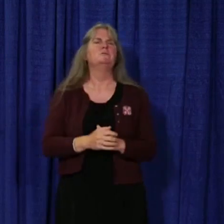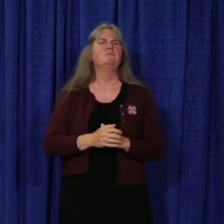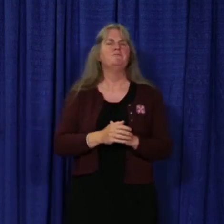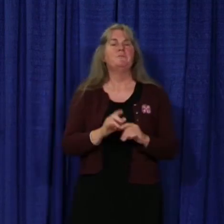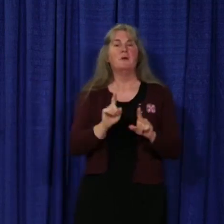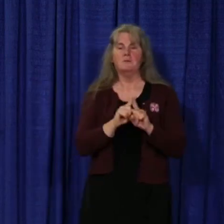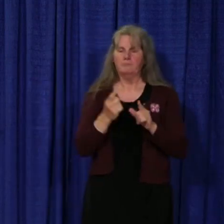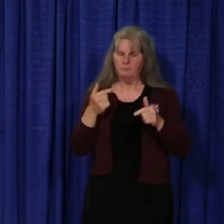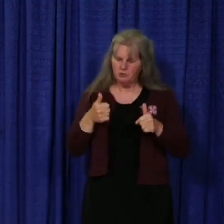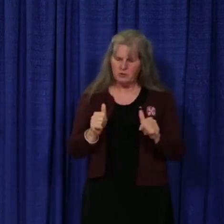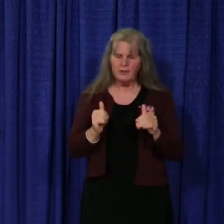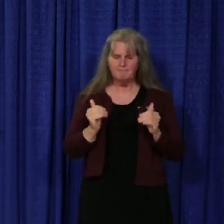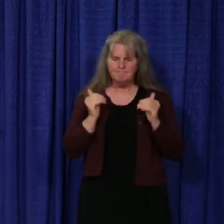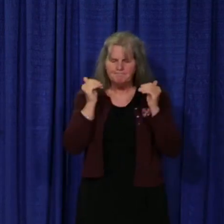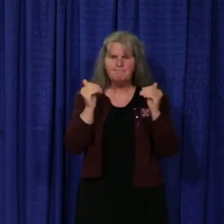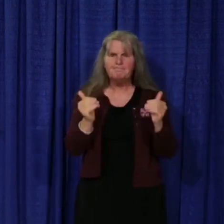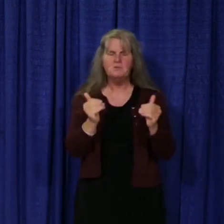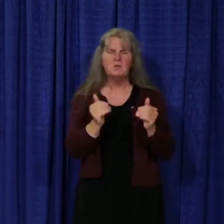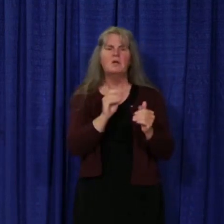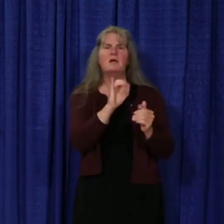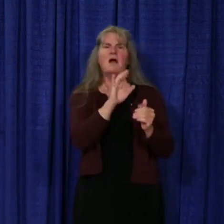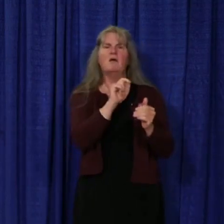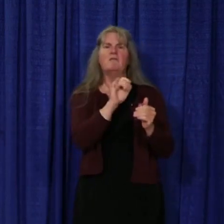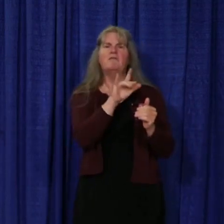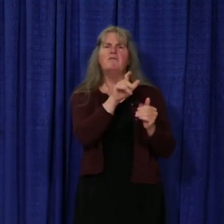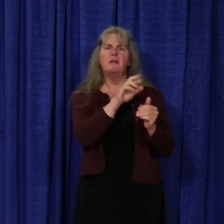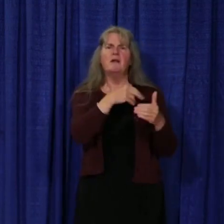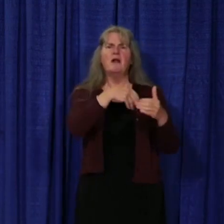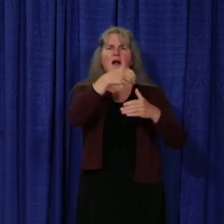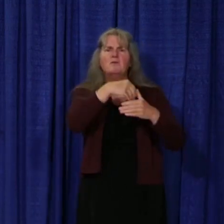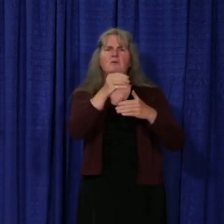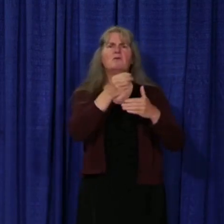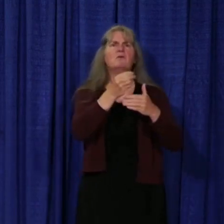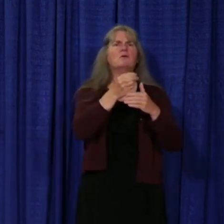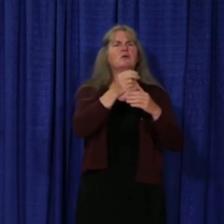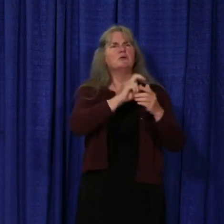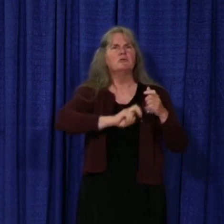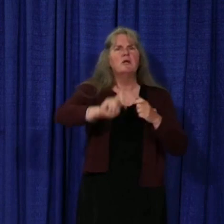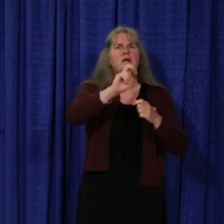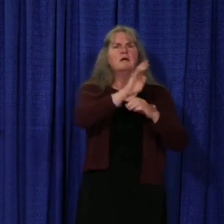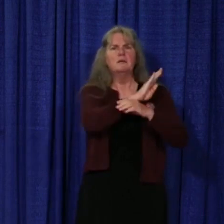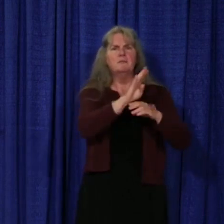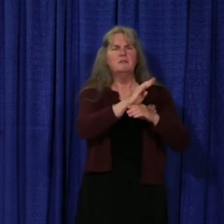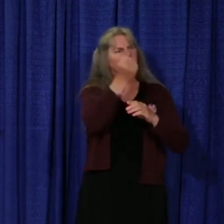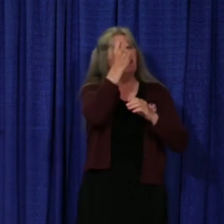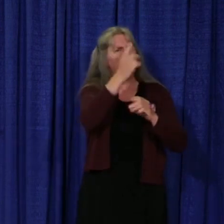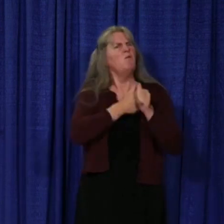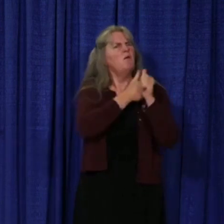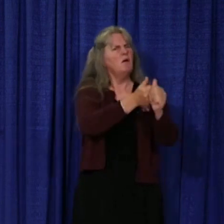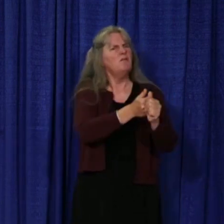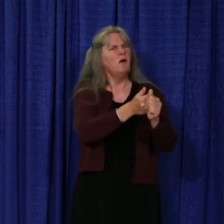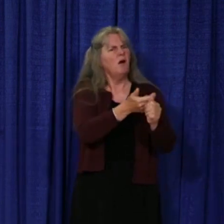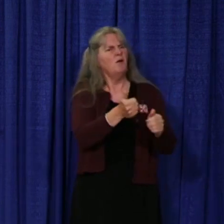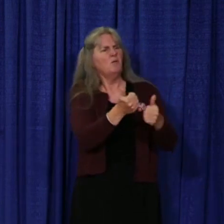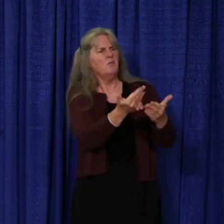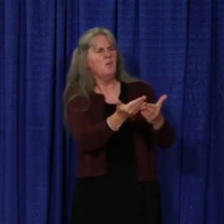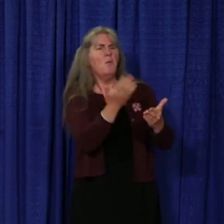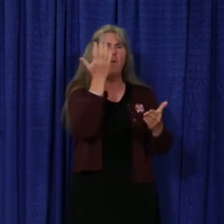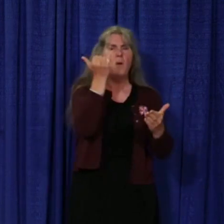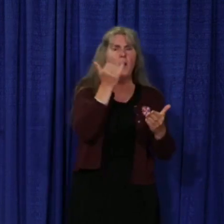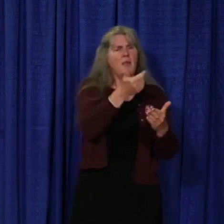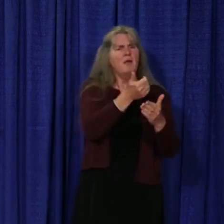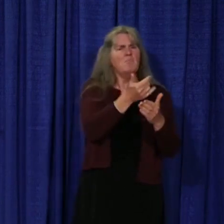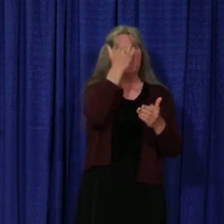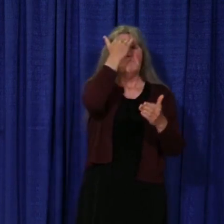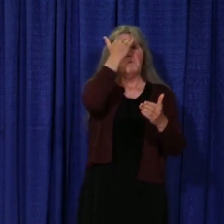move ahead with the outfitter season and know that outfitters will follow these recommendations because they also appreciate the need